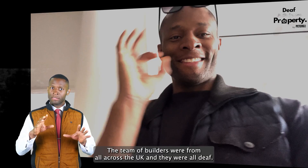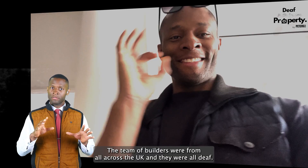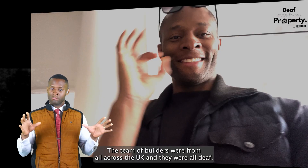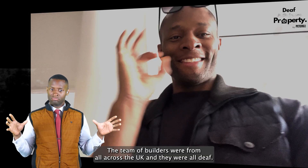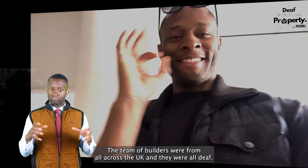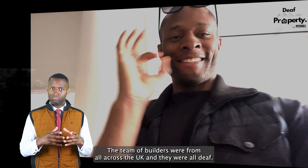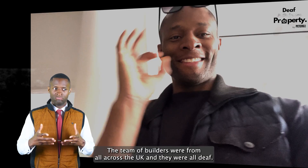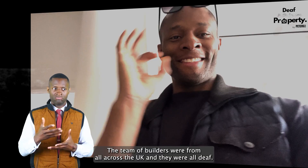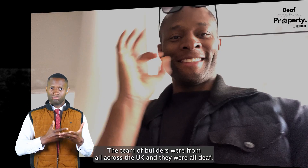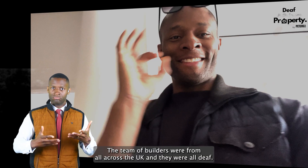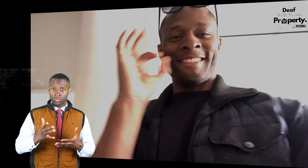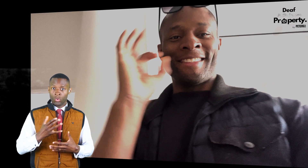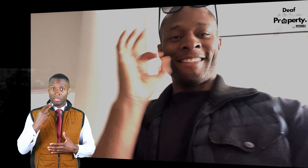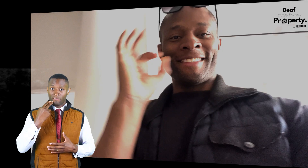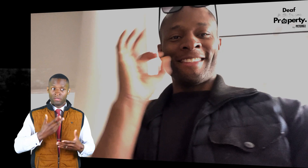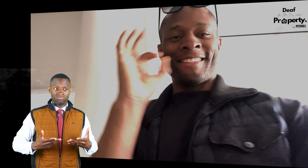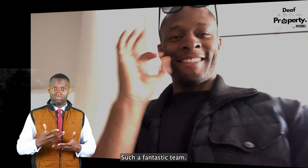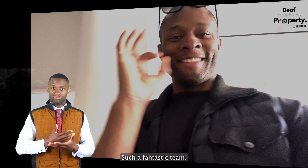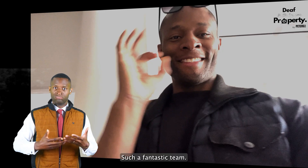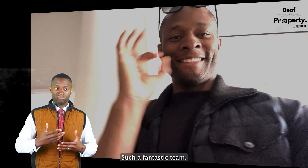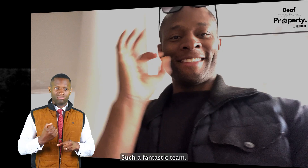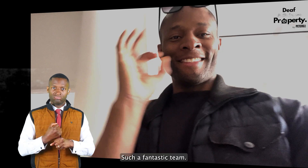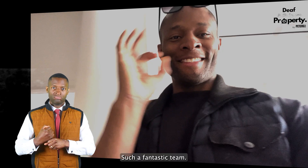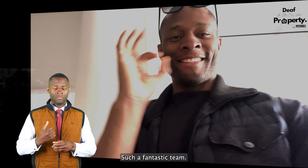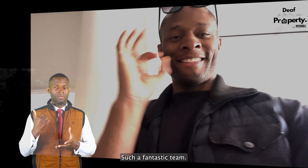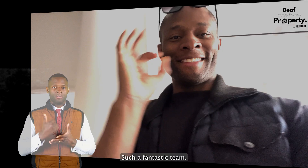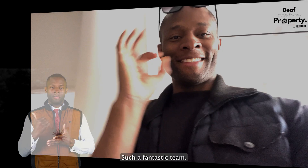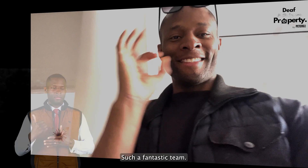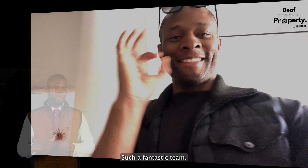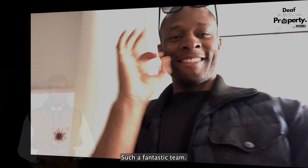UK and they were all deaf. Such a fantastic team.